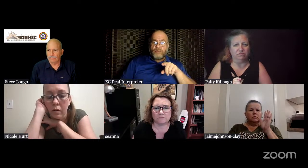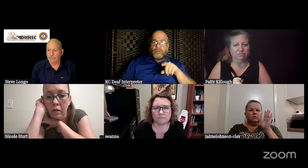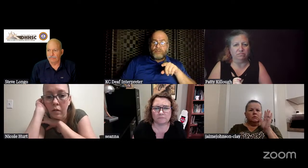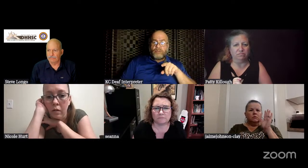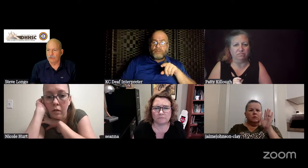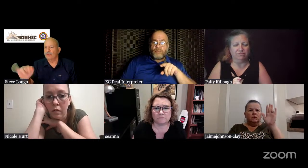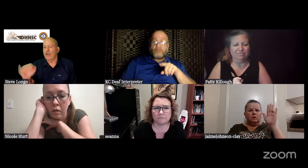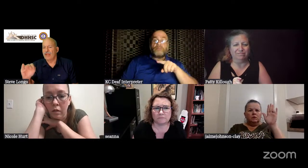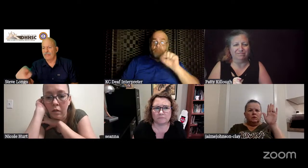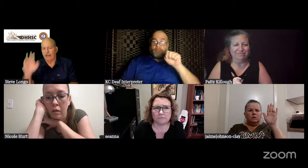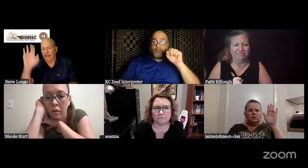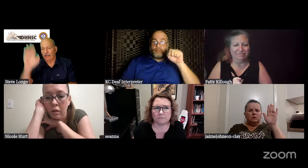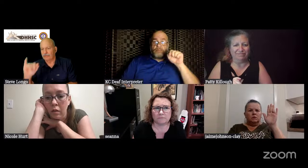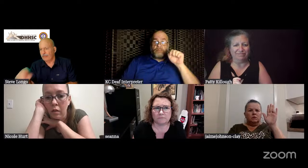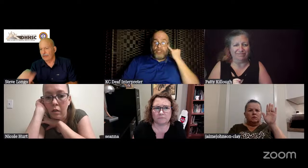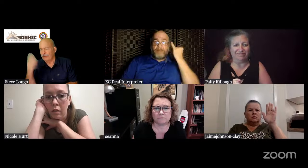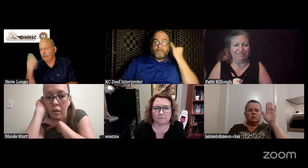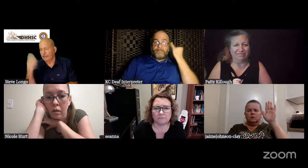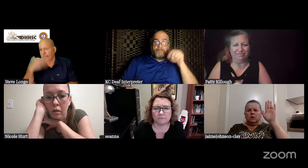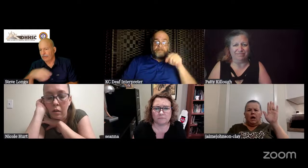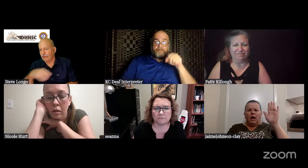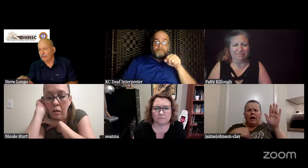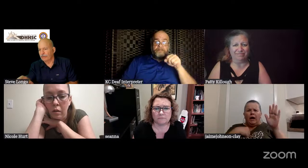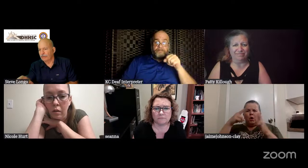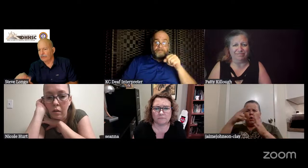has a question.